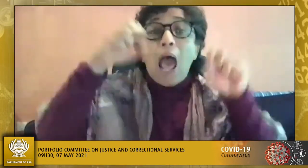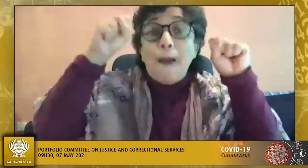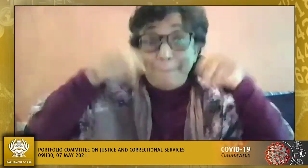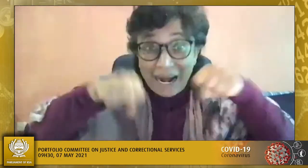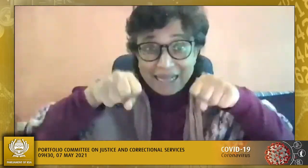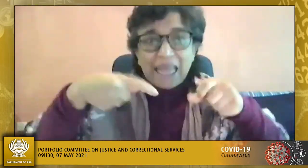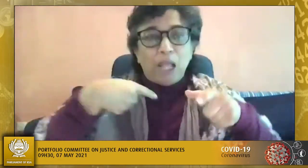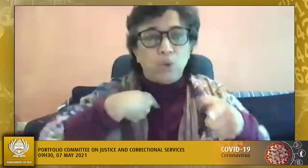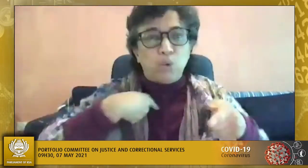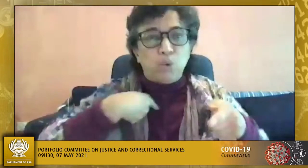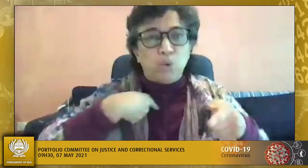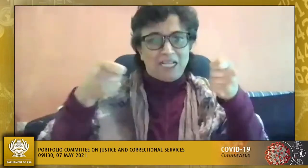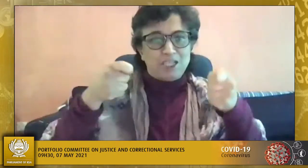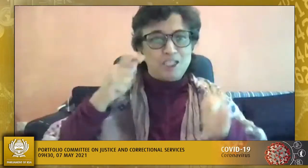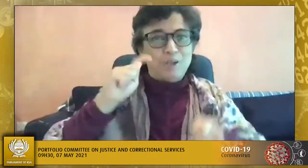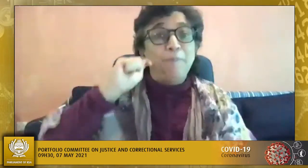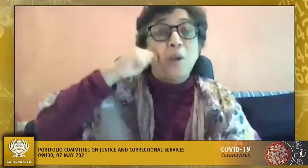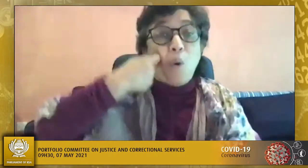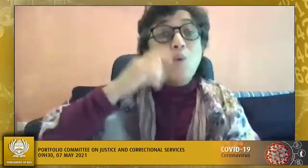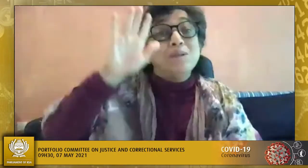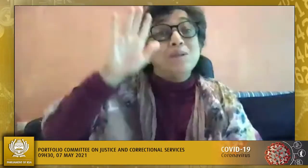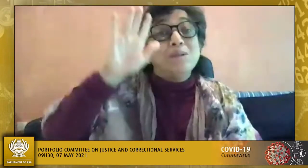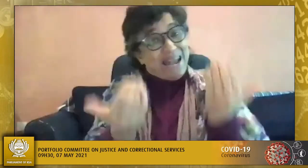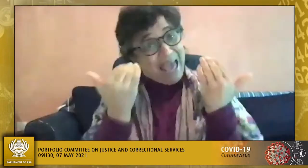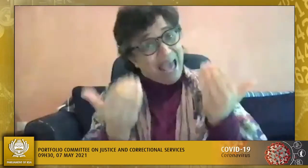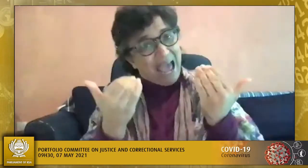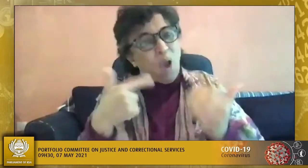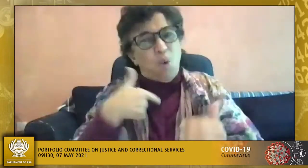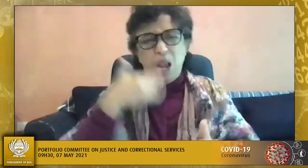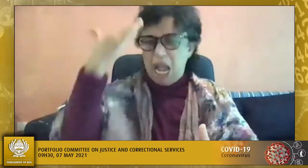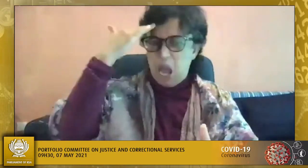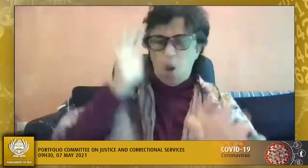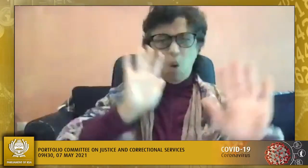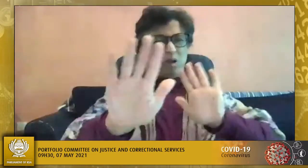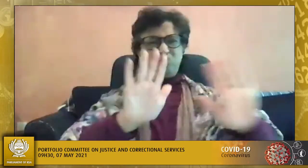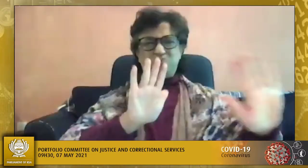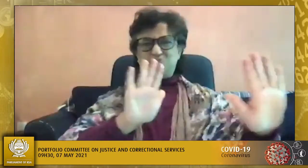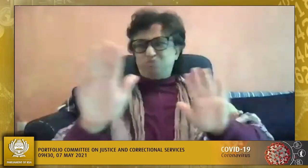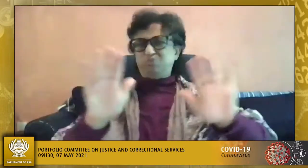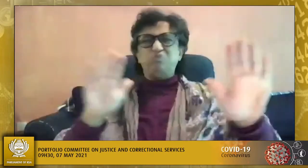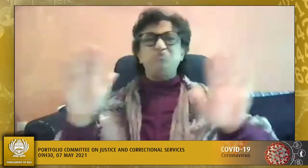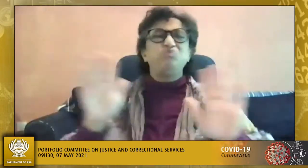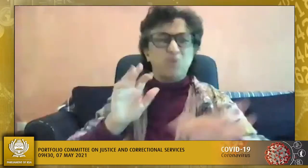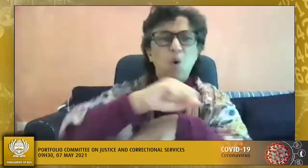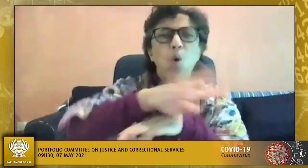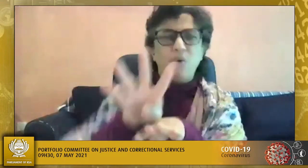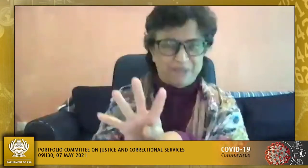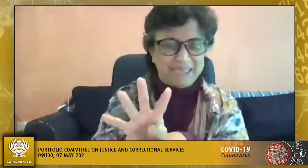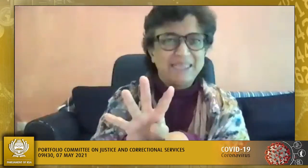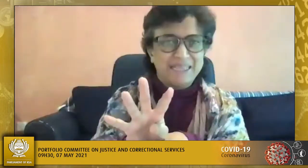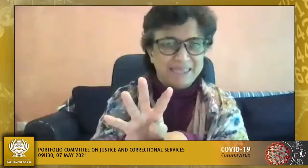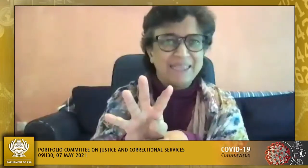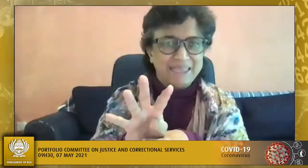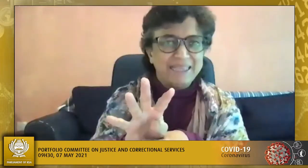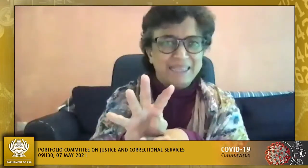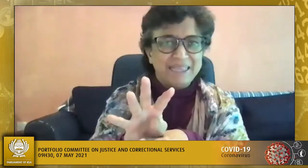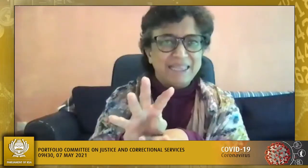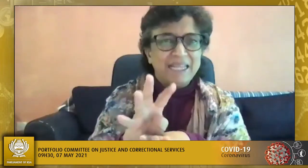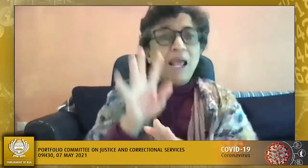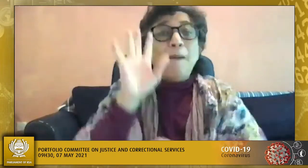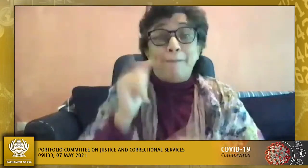still saying the inability to manage um the covert because I mean by